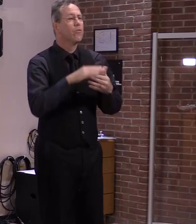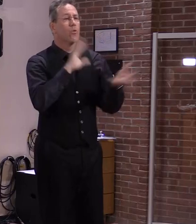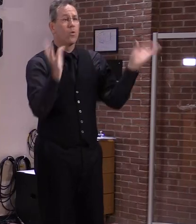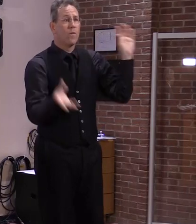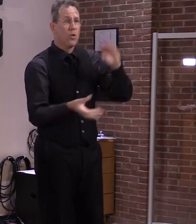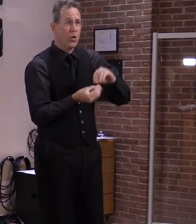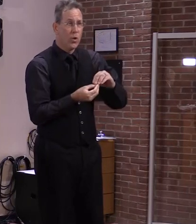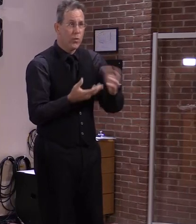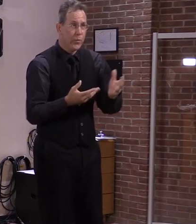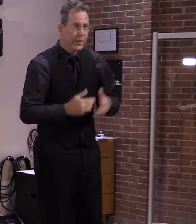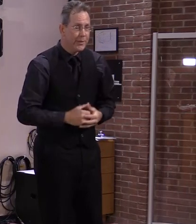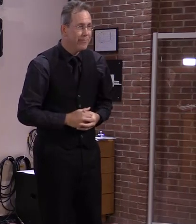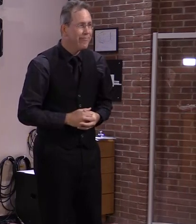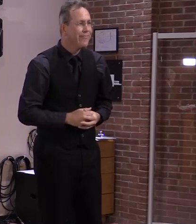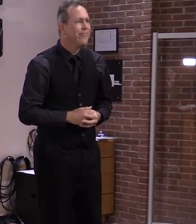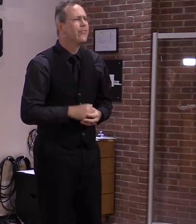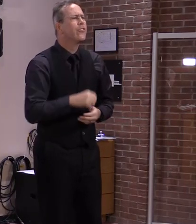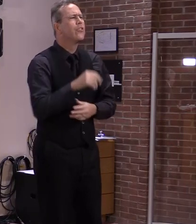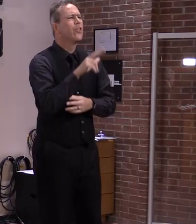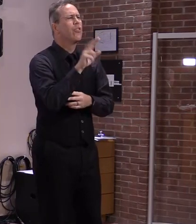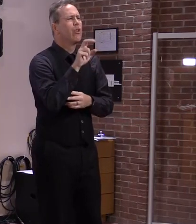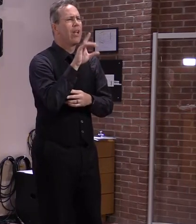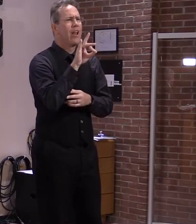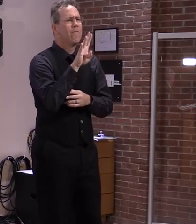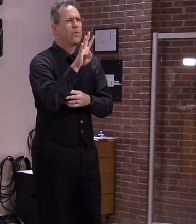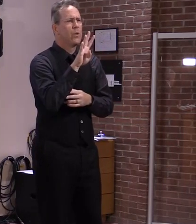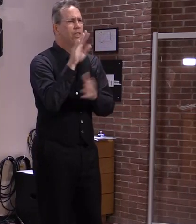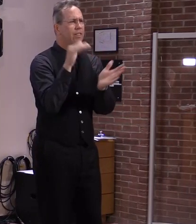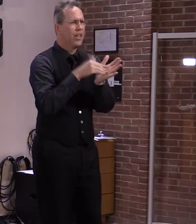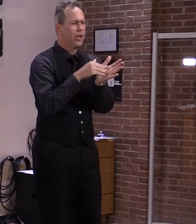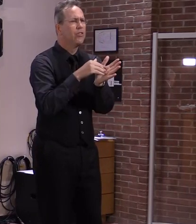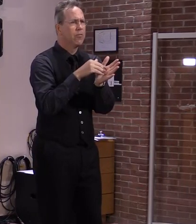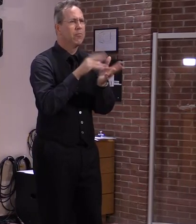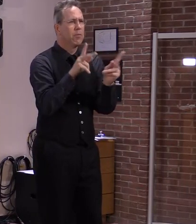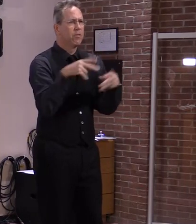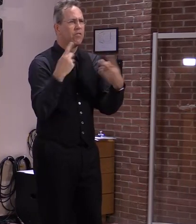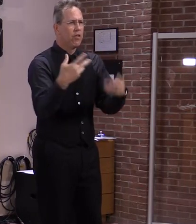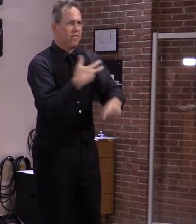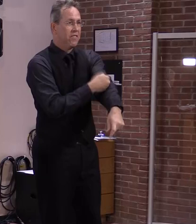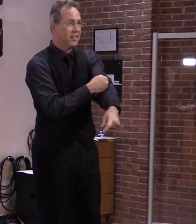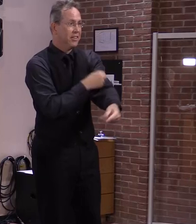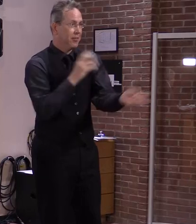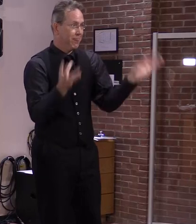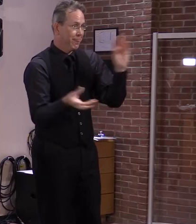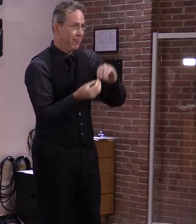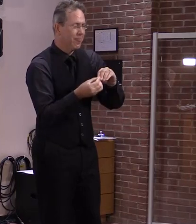morning, 384,000 people have been vaccinated against COVID-19.